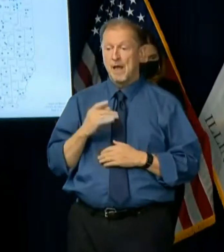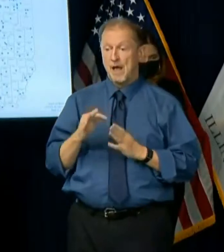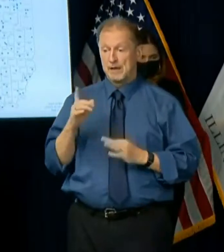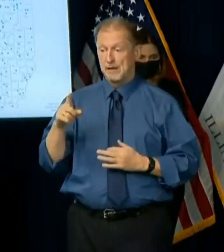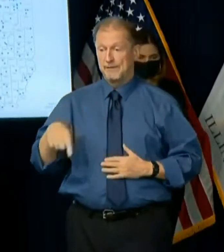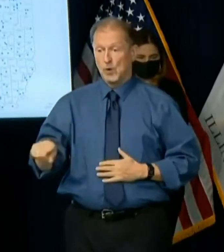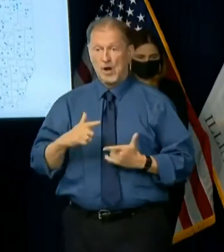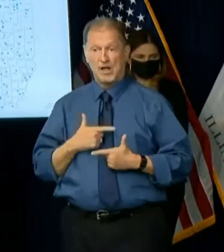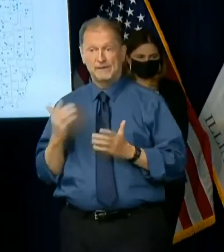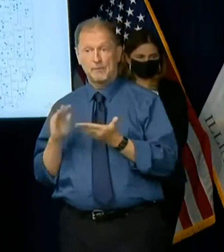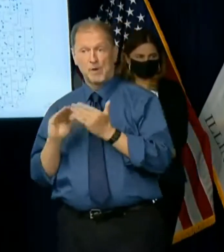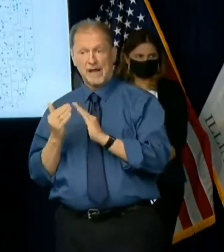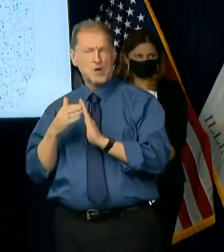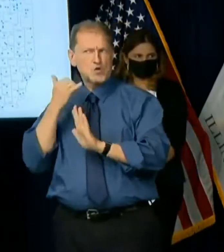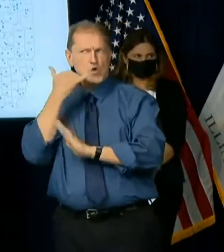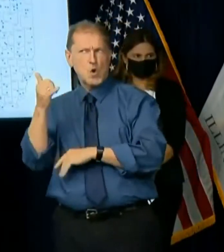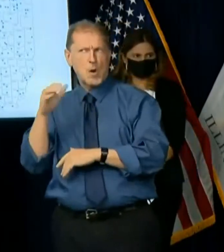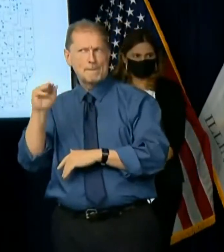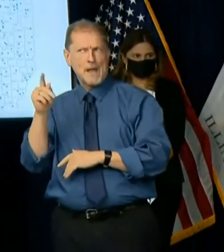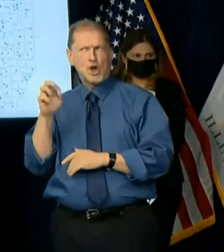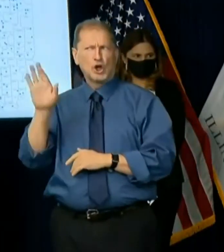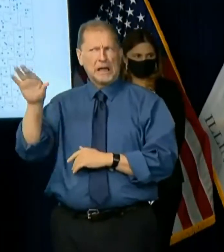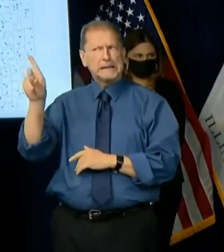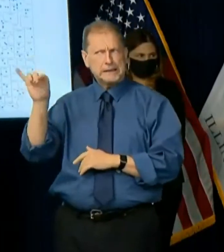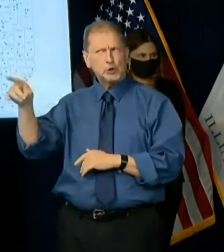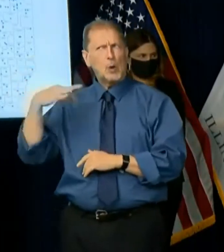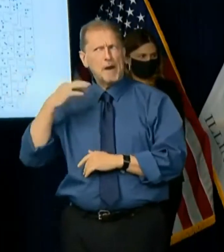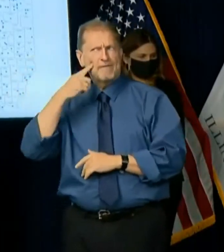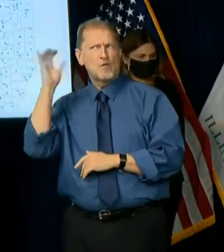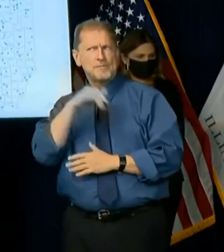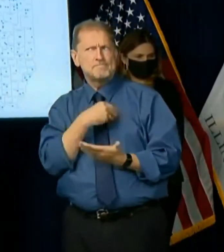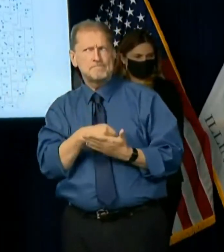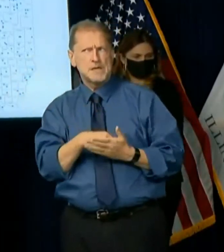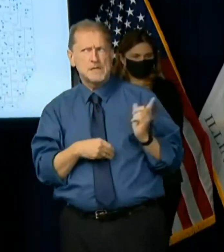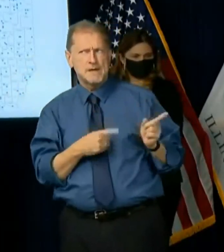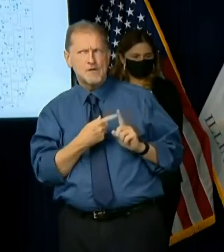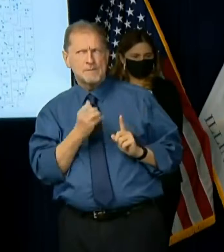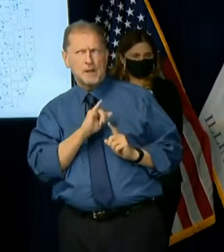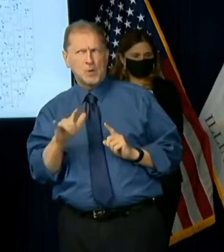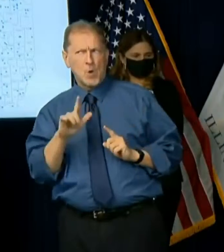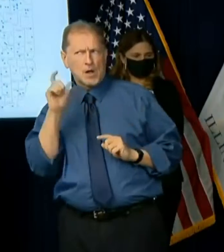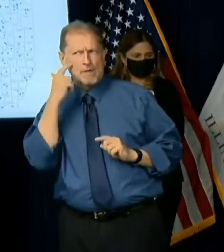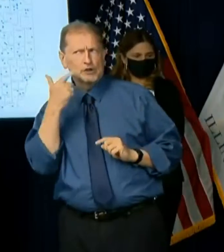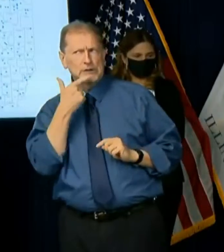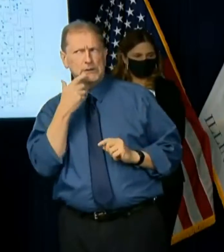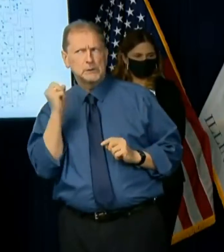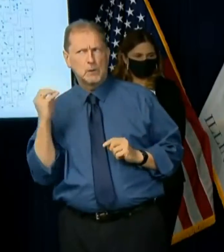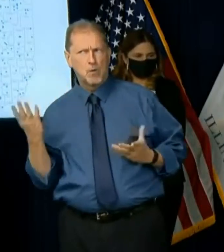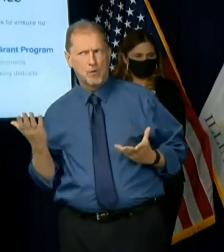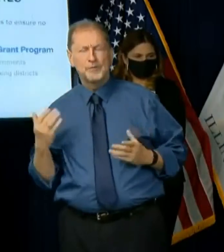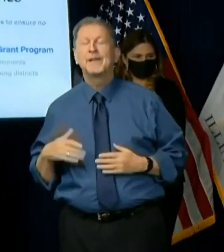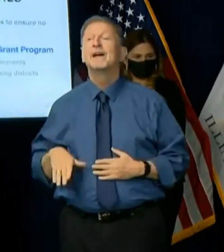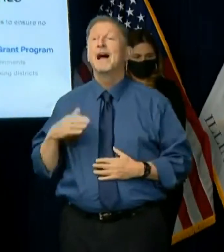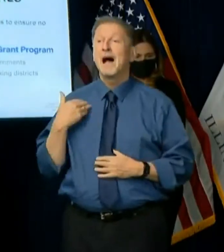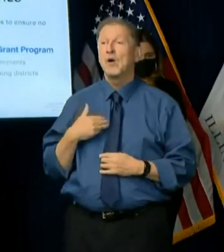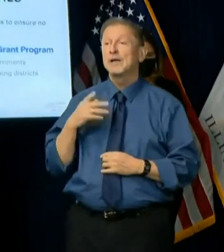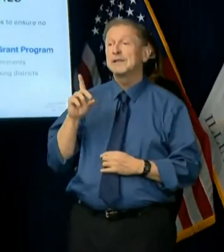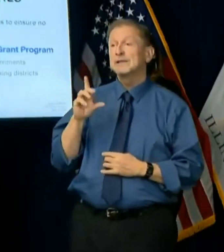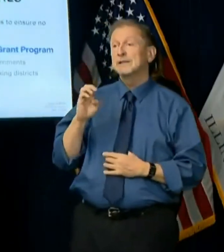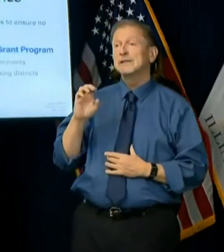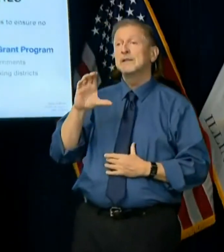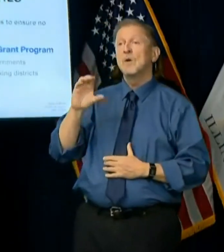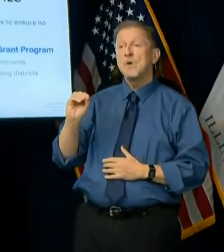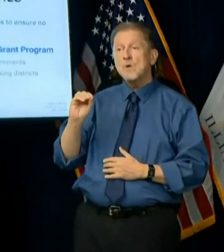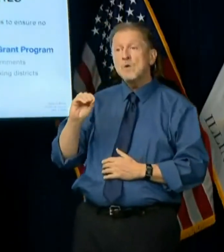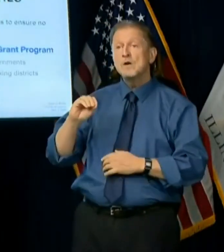local leaders to make sure that this gets done for your community. Our DCEO team has been working around